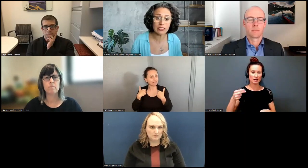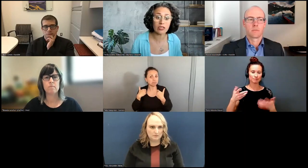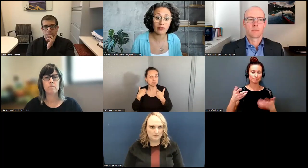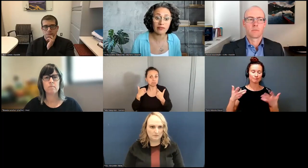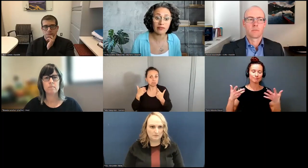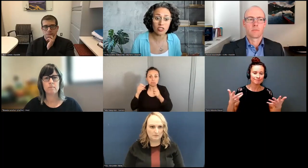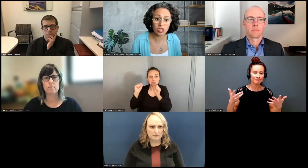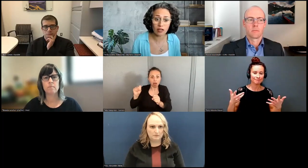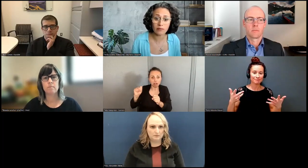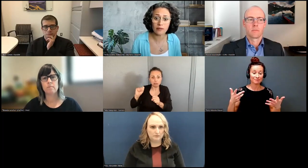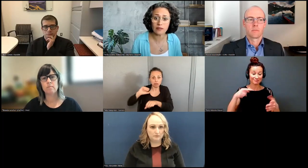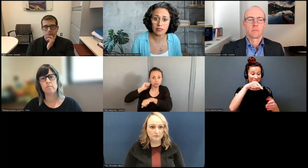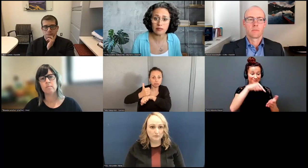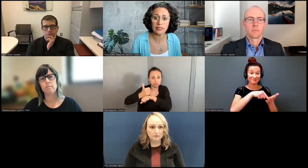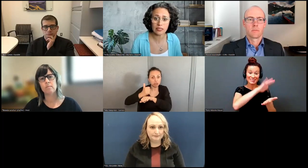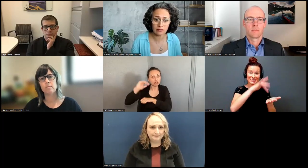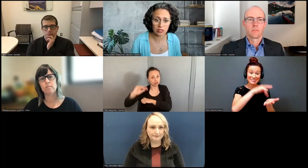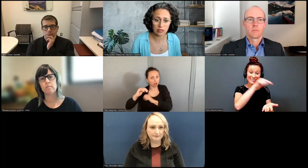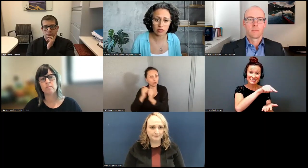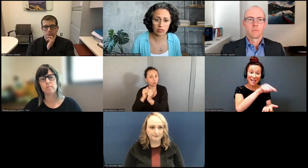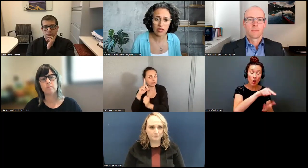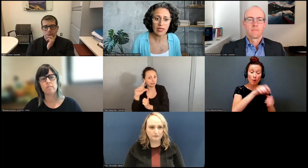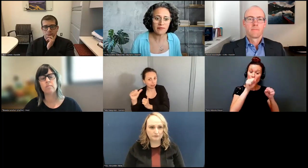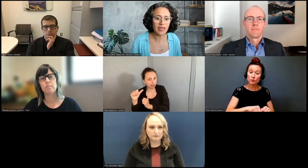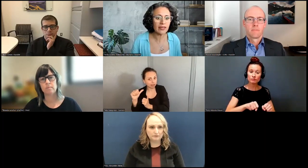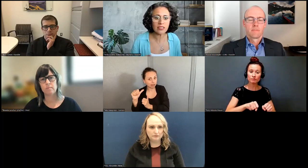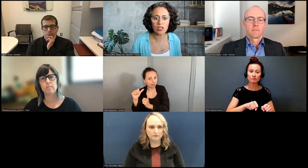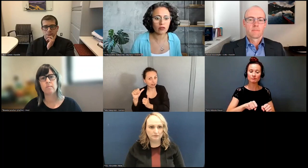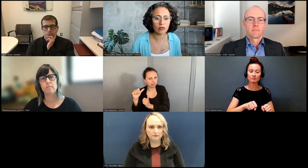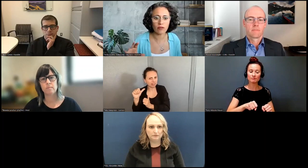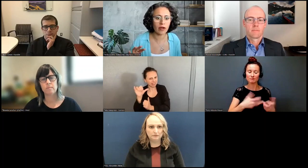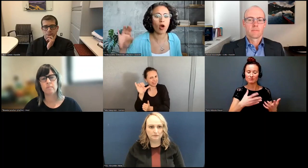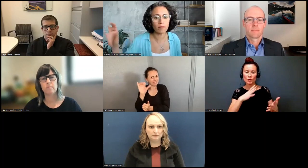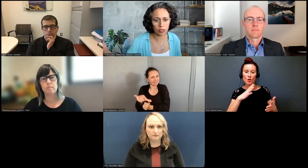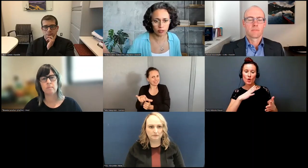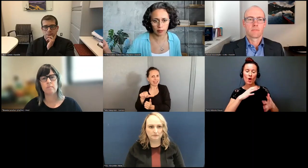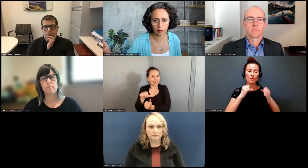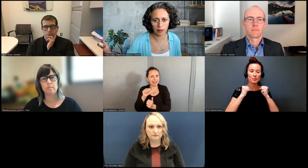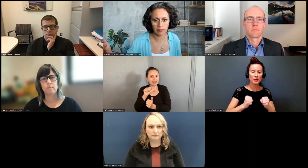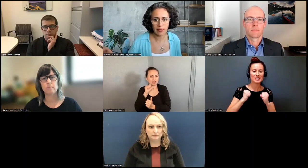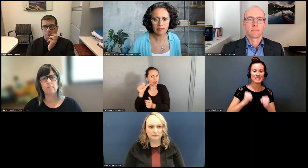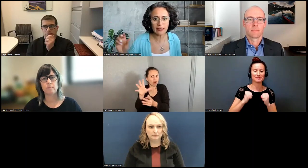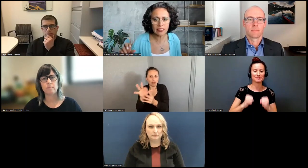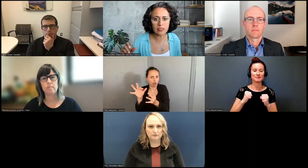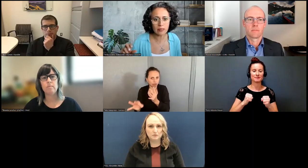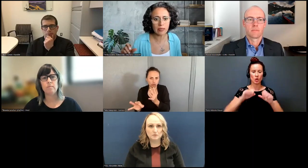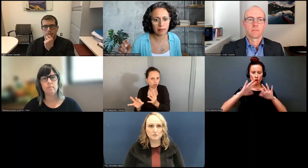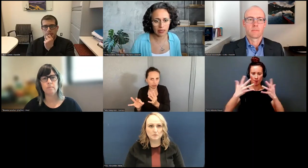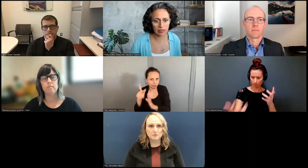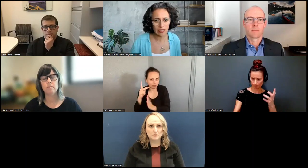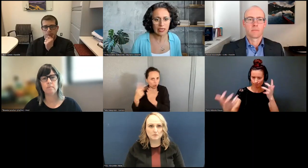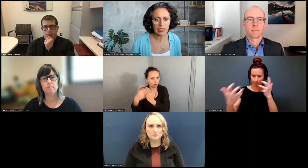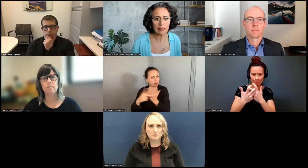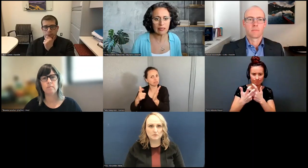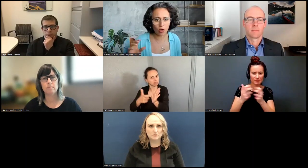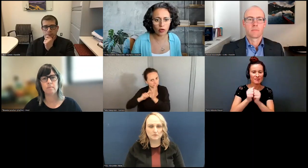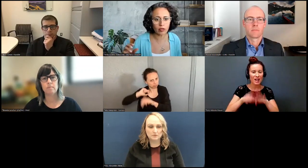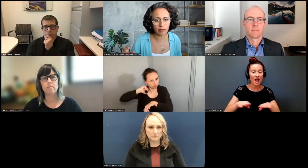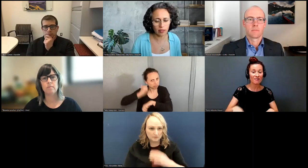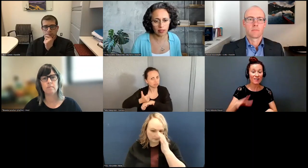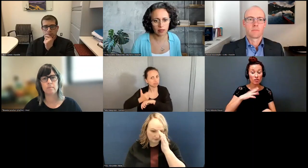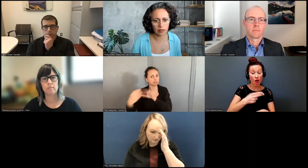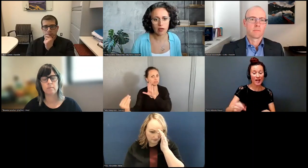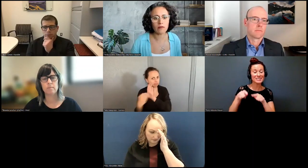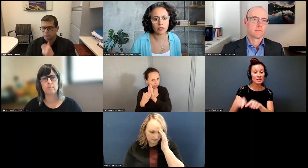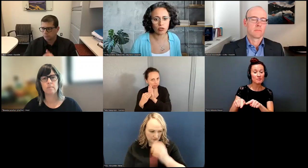the possibility of having a child with a disability at their center, that is not for an optional program. That needs to be embedded in the